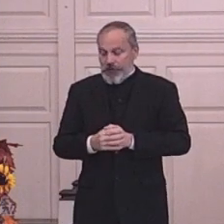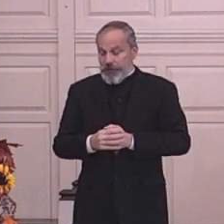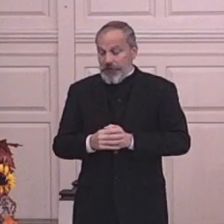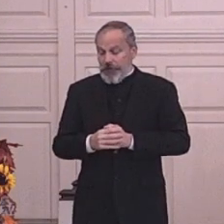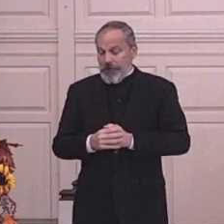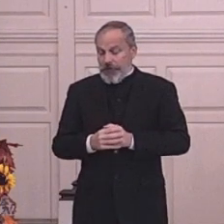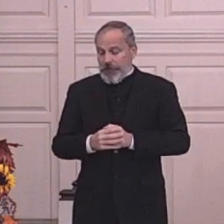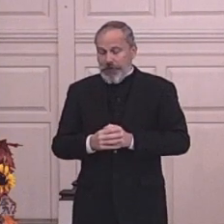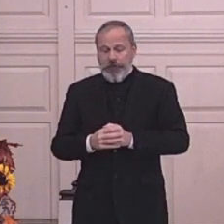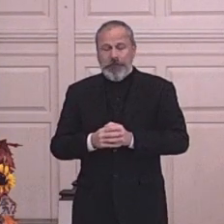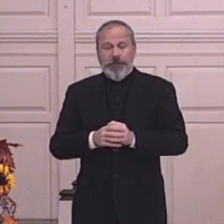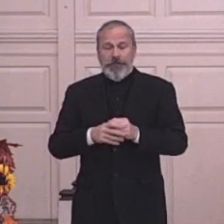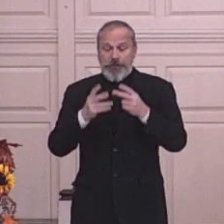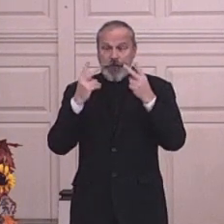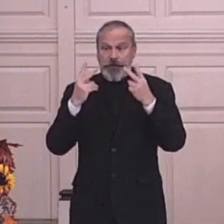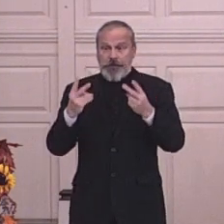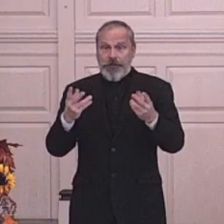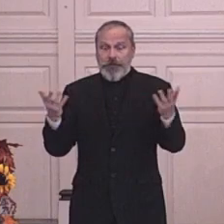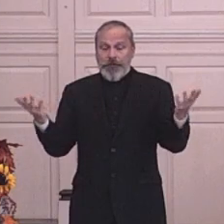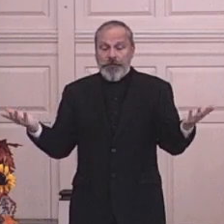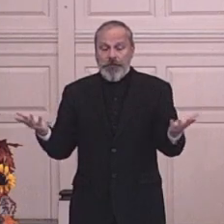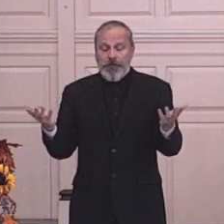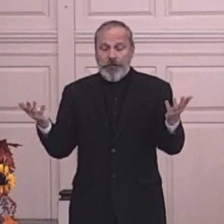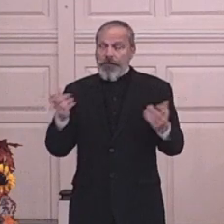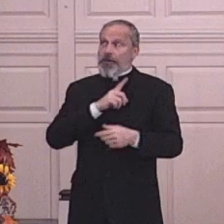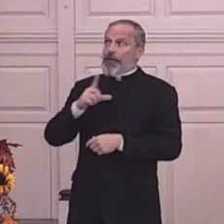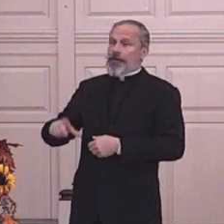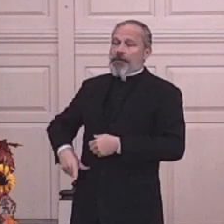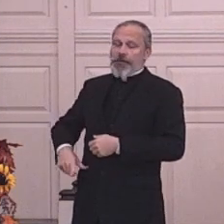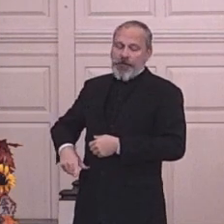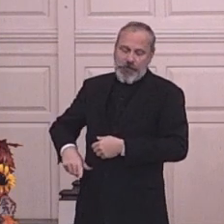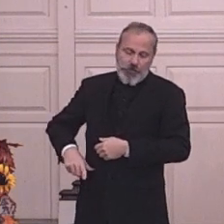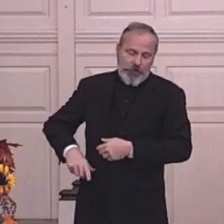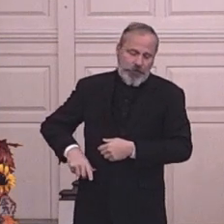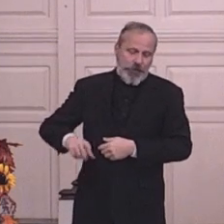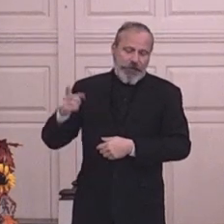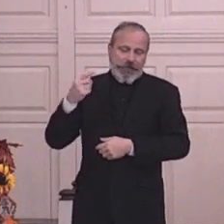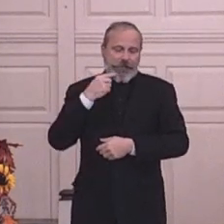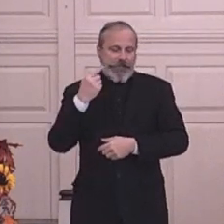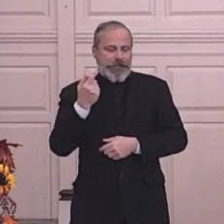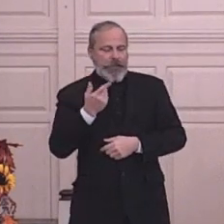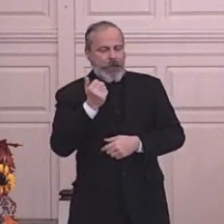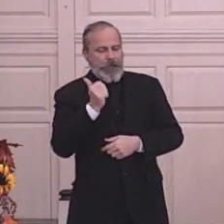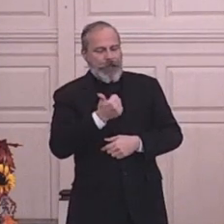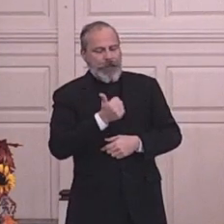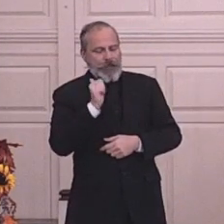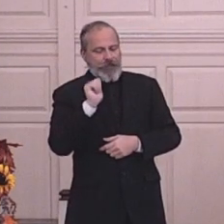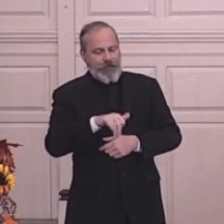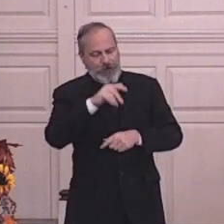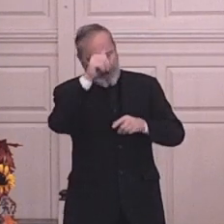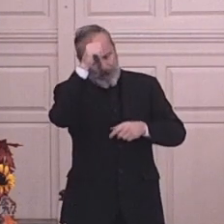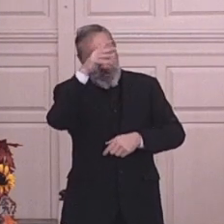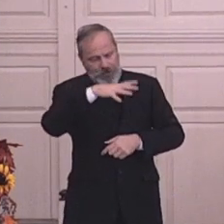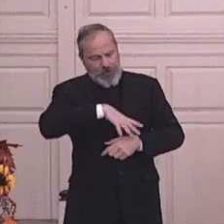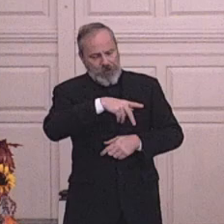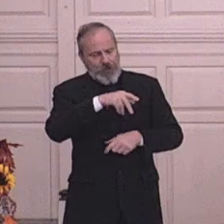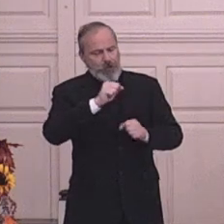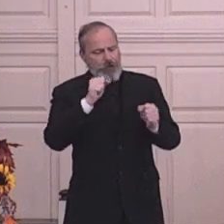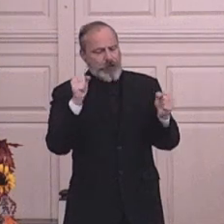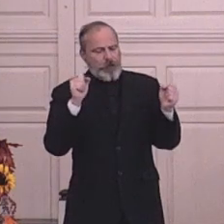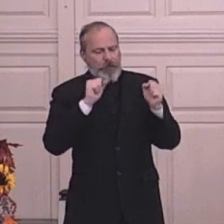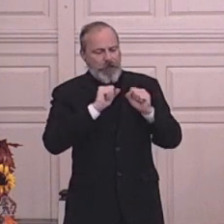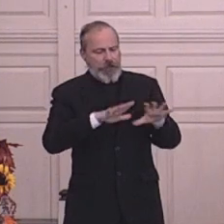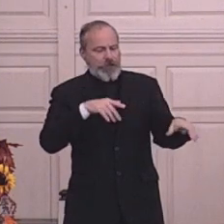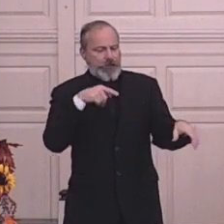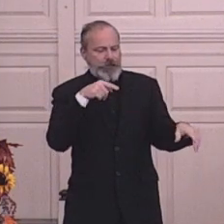Lord. Behold, thus is the man blessed who fears the